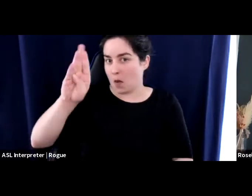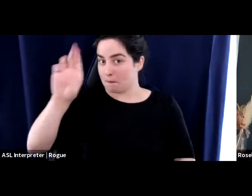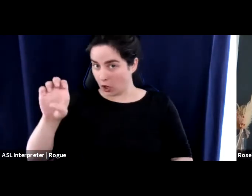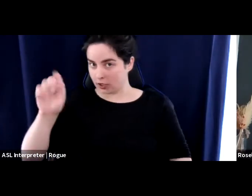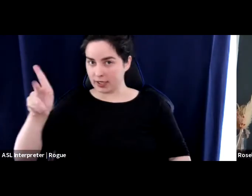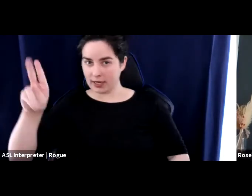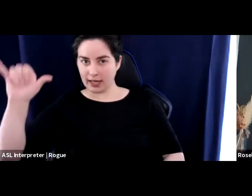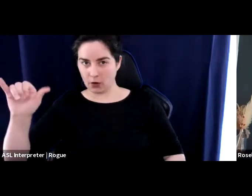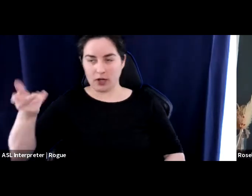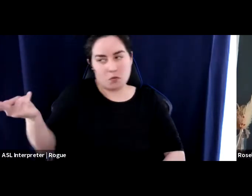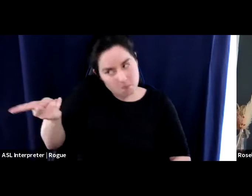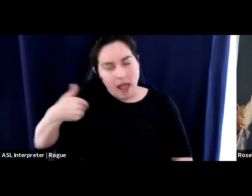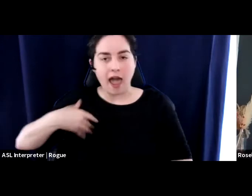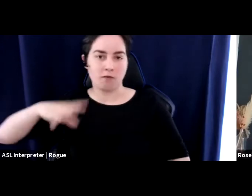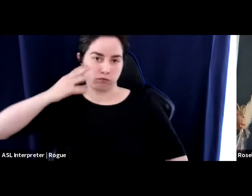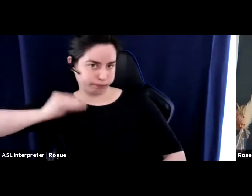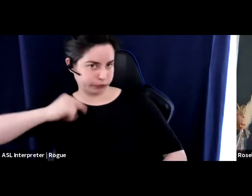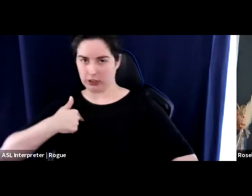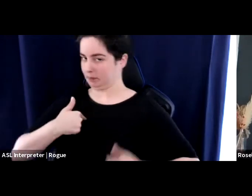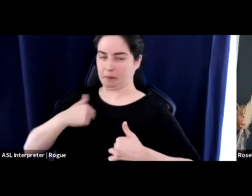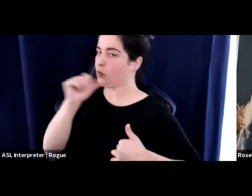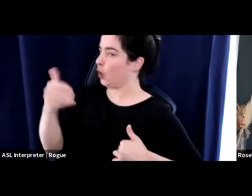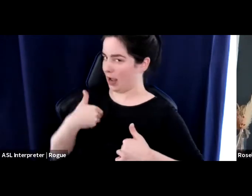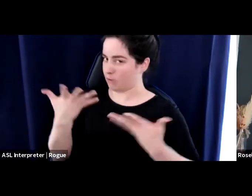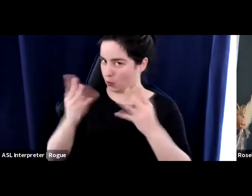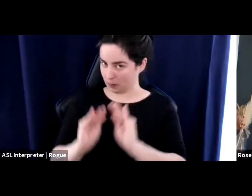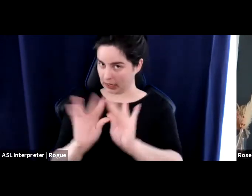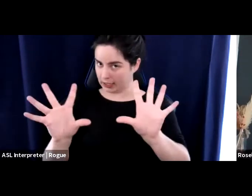those perspectives. So I think